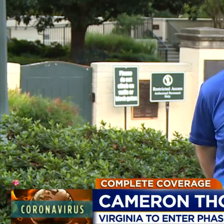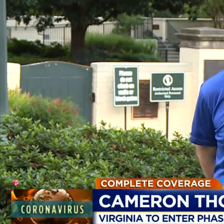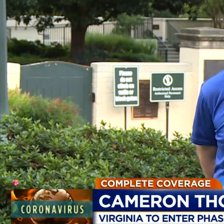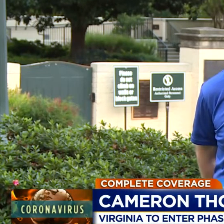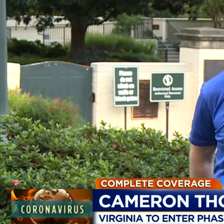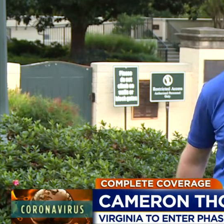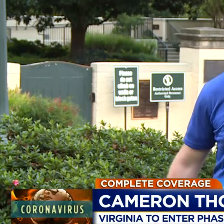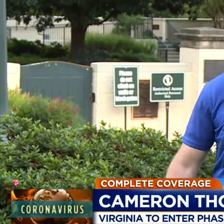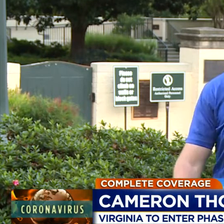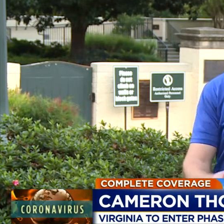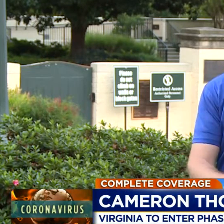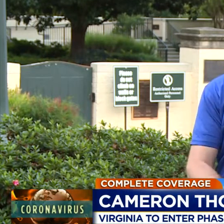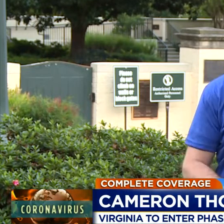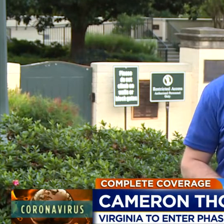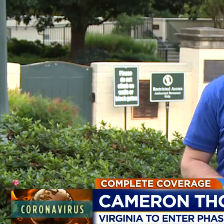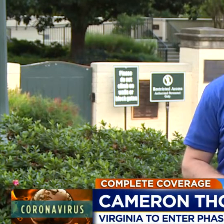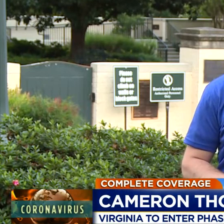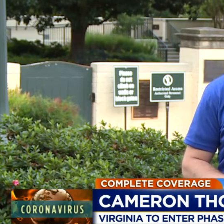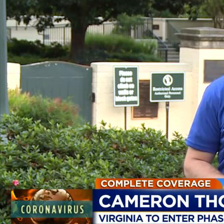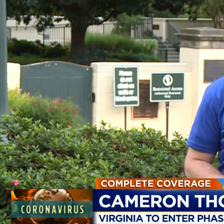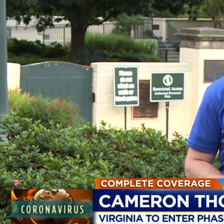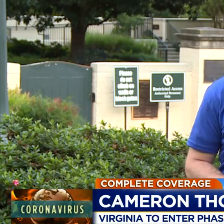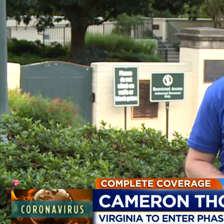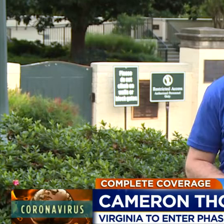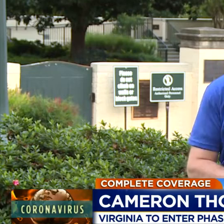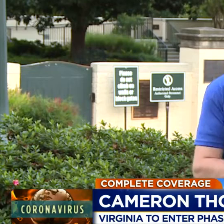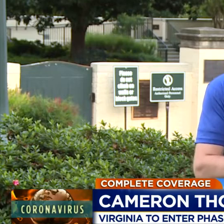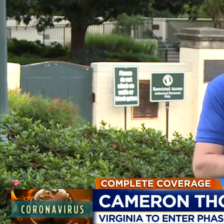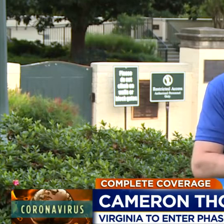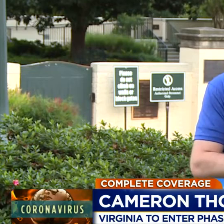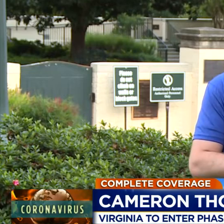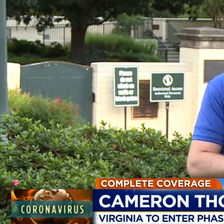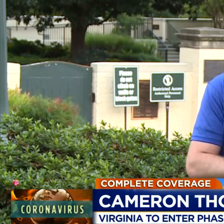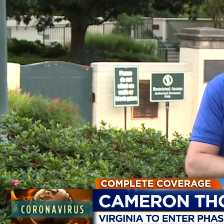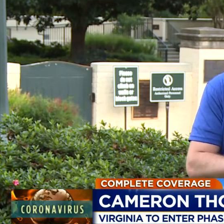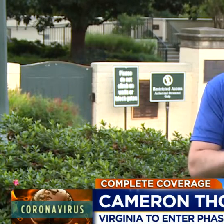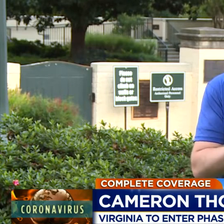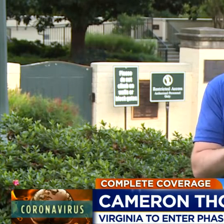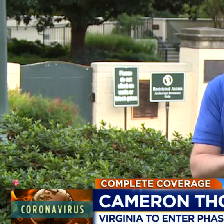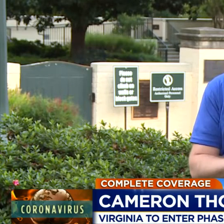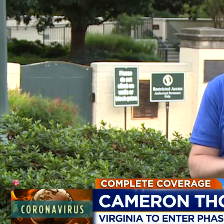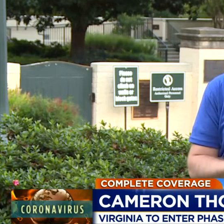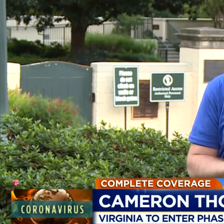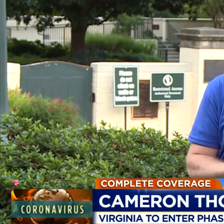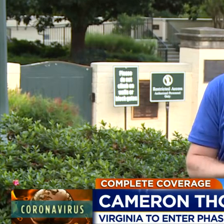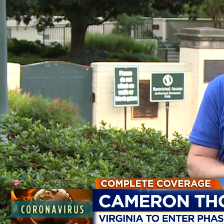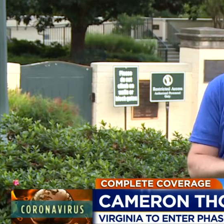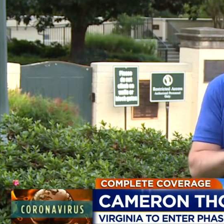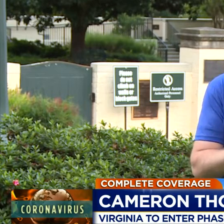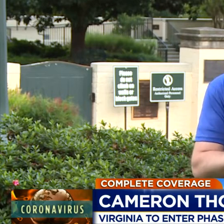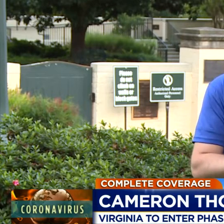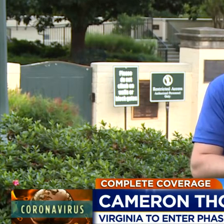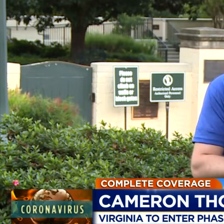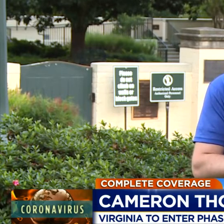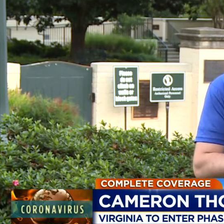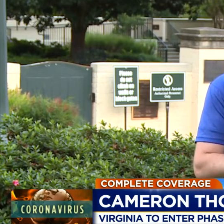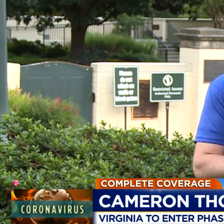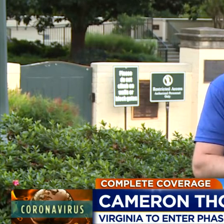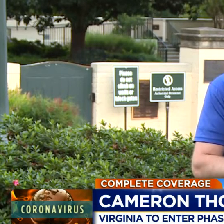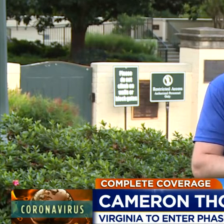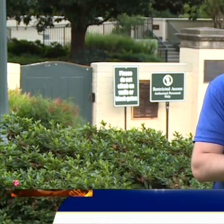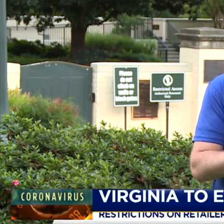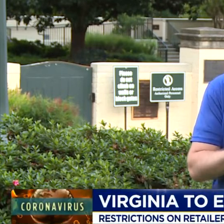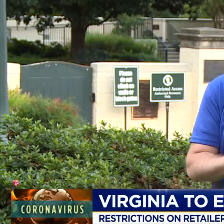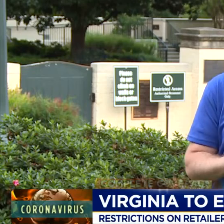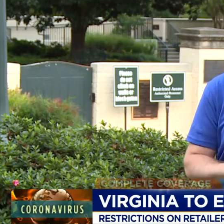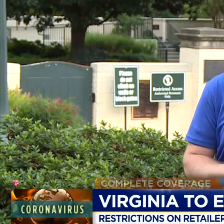And Bill and Candace, while there will be more easings of restrictions starting Wednesday, July 1st, for businesses, as you mentioned, there will still be some